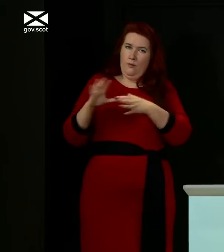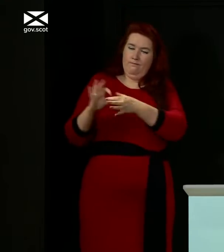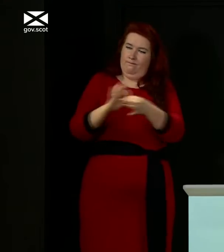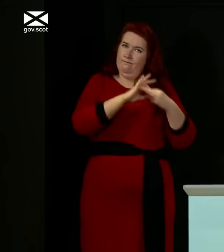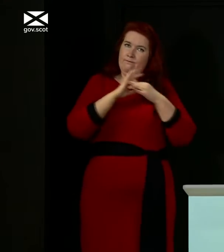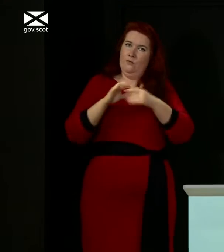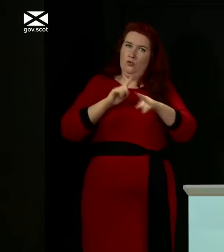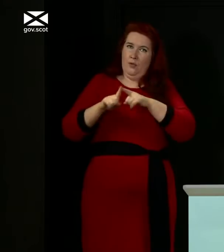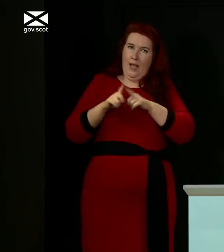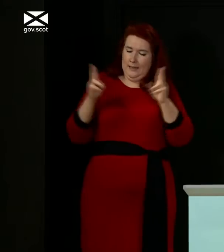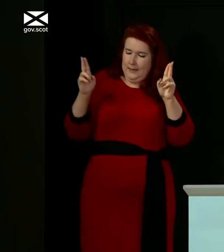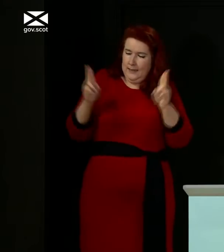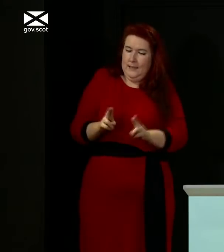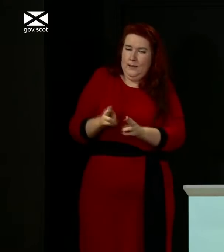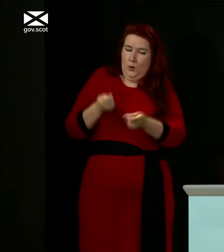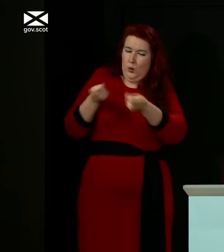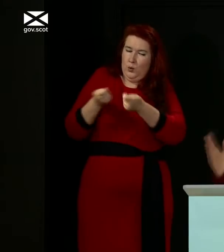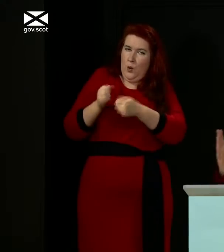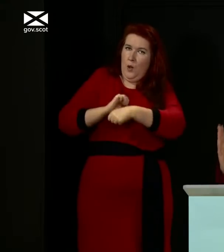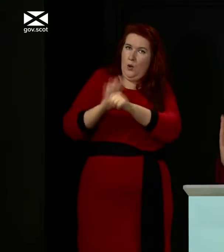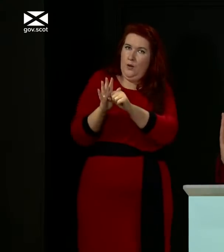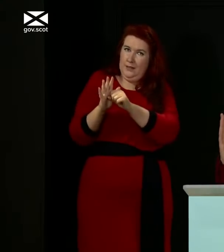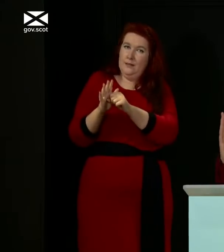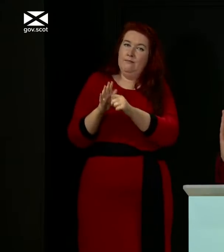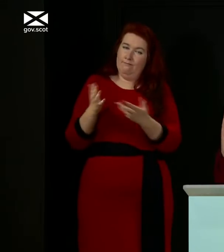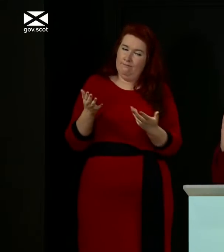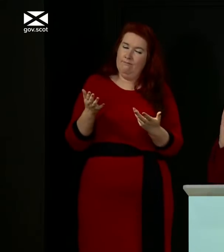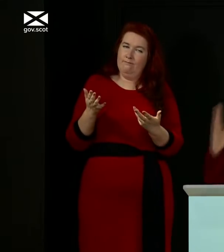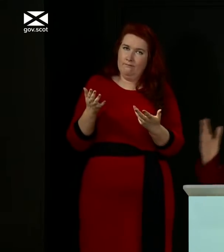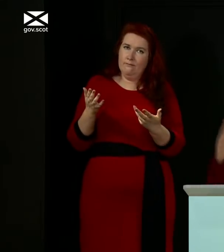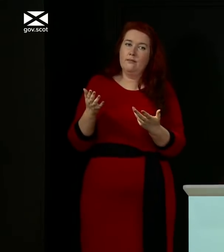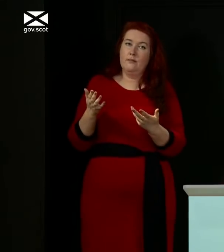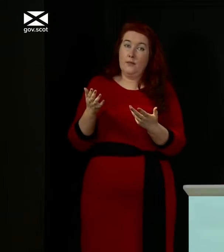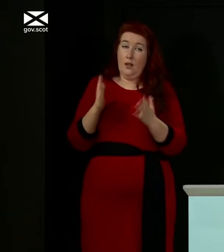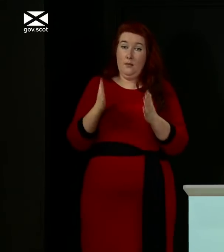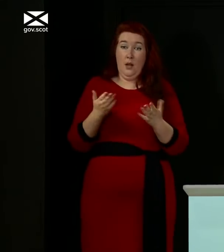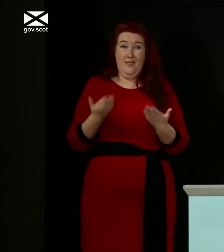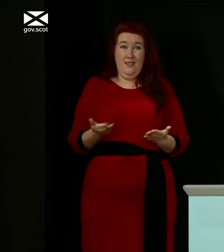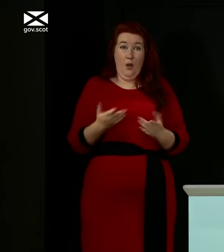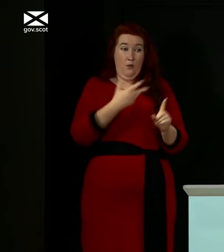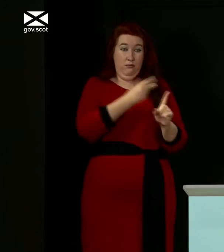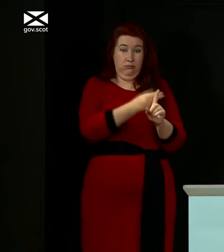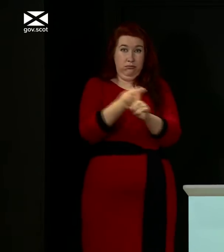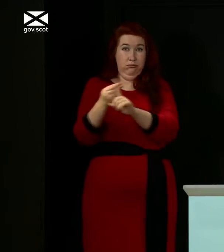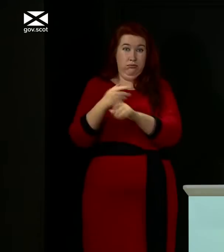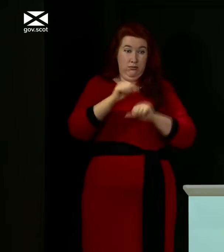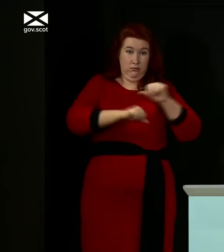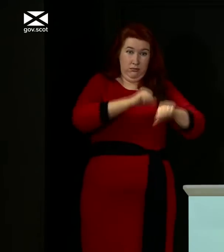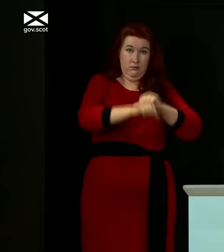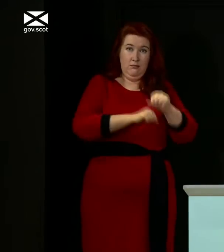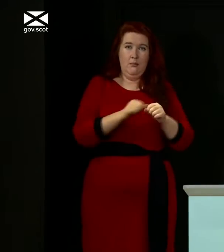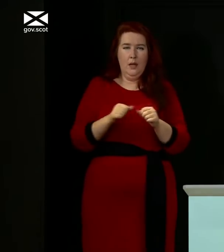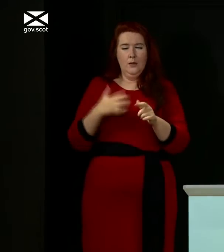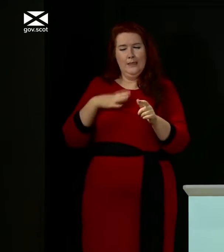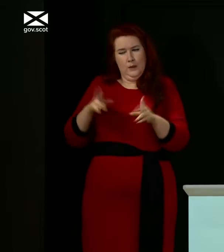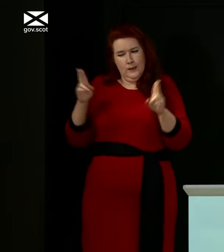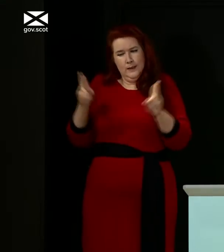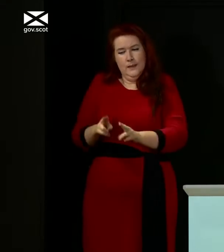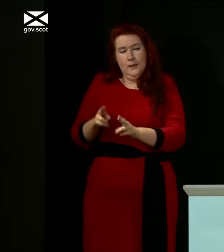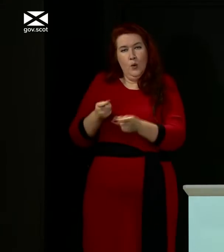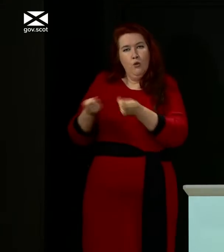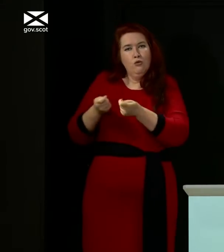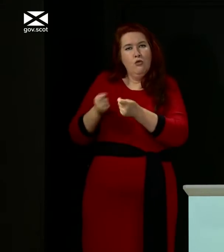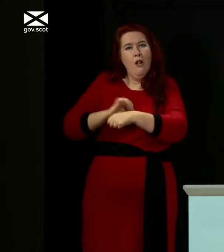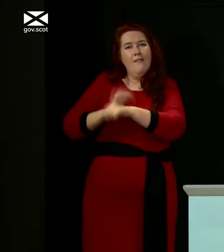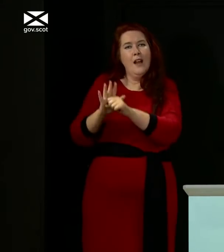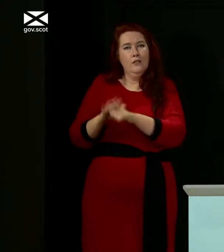get this virus back under control, as we start at a much greater pace to vaccinate people along the way. So we